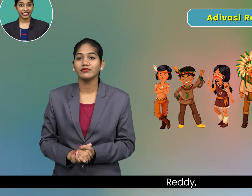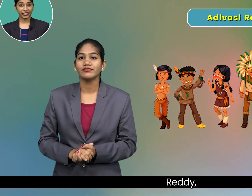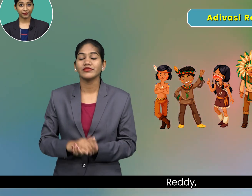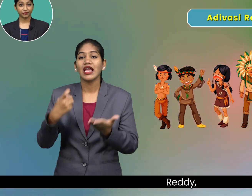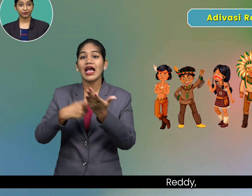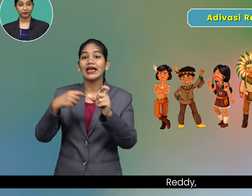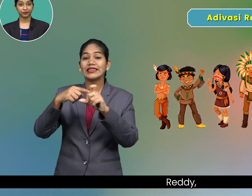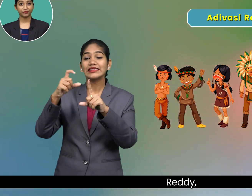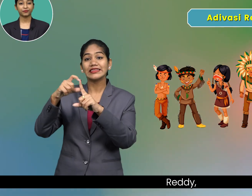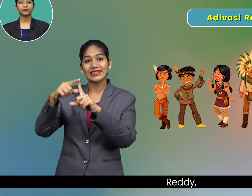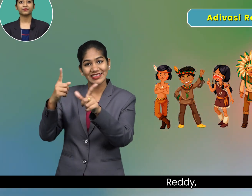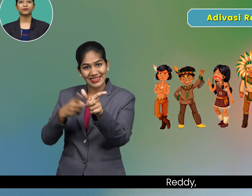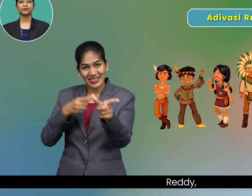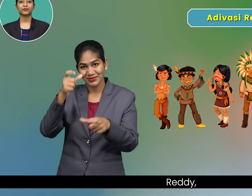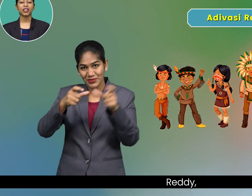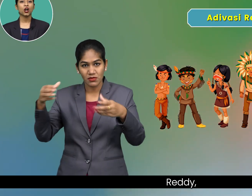Reddy,